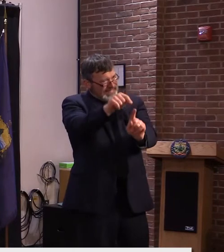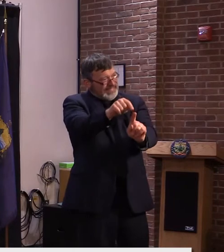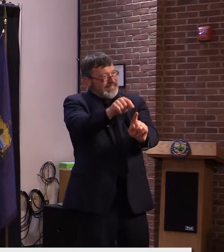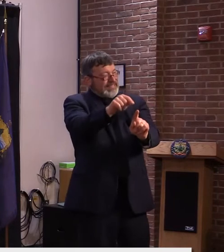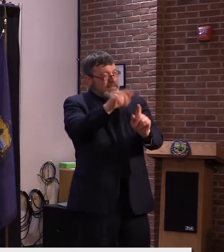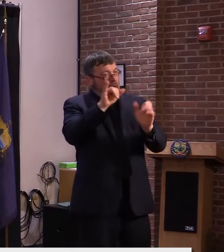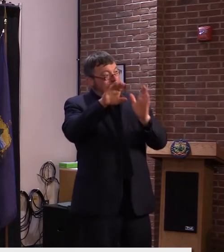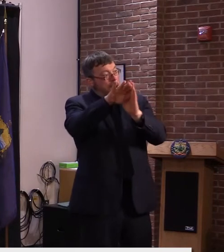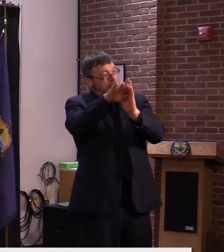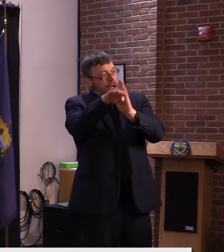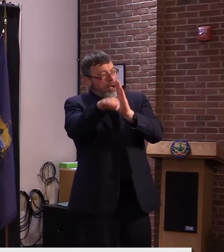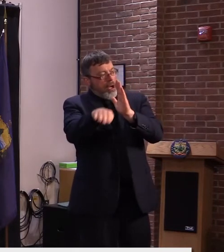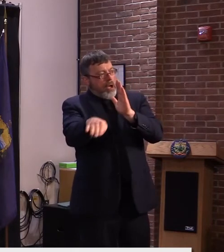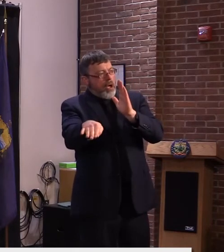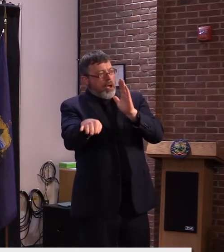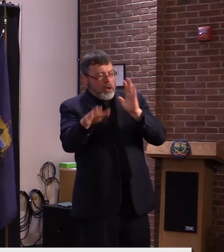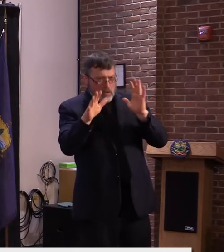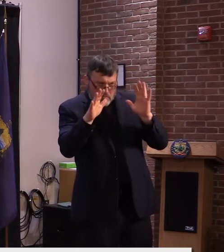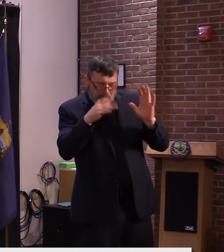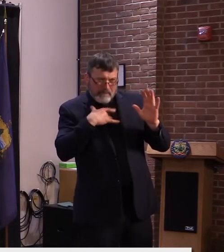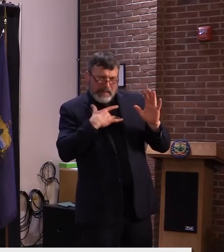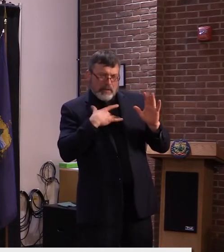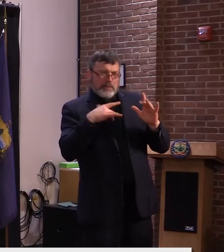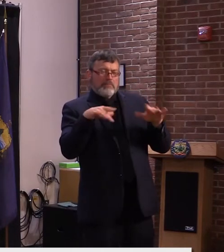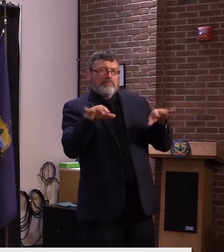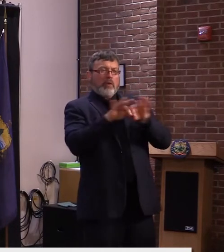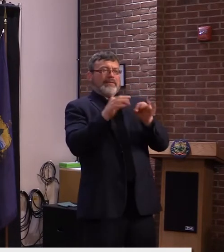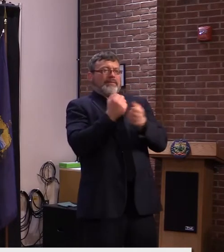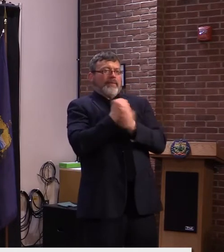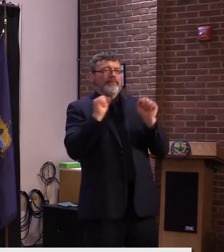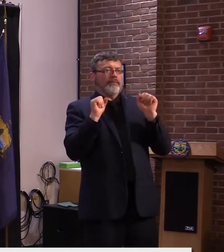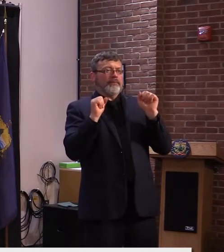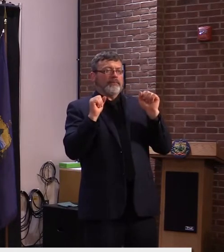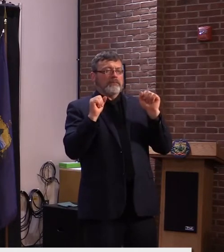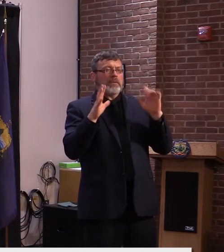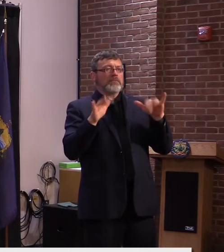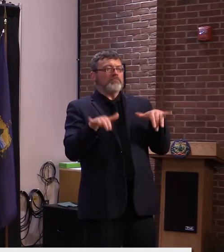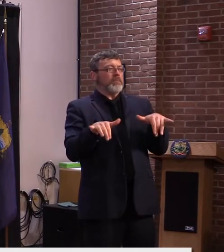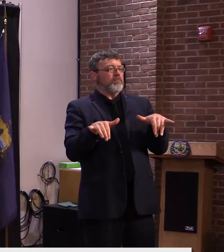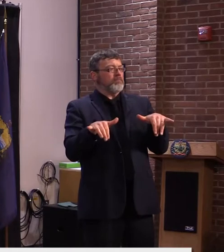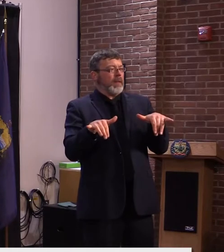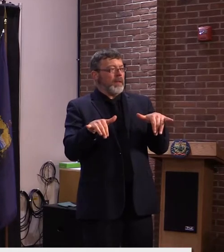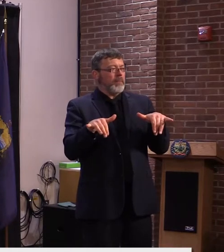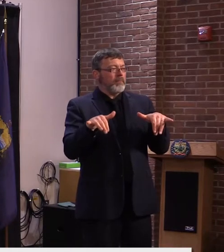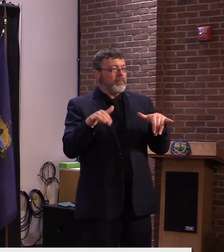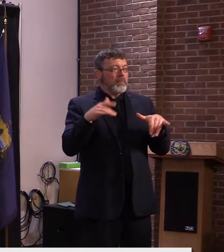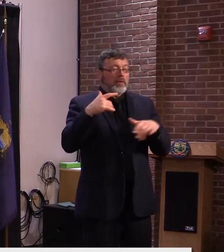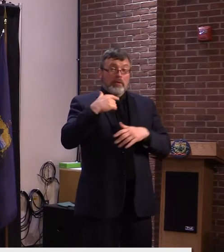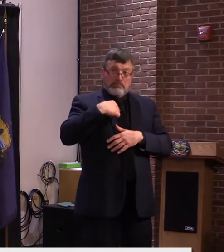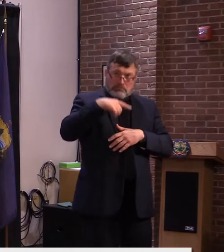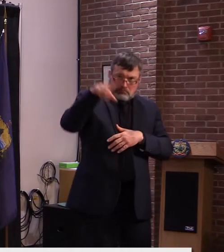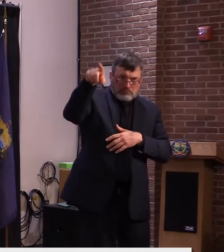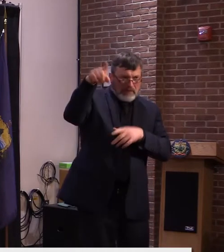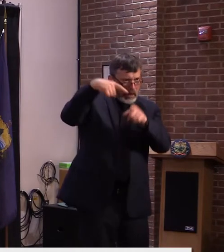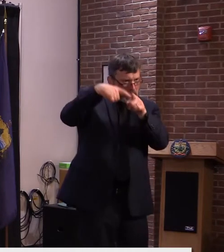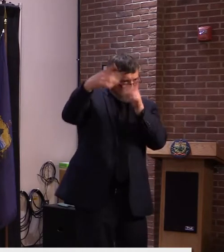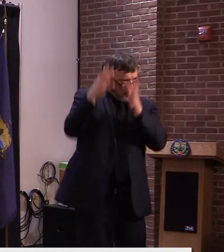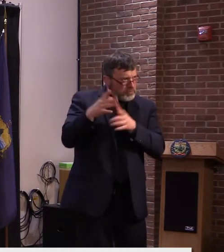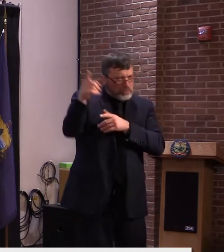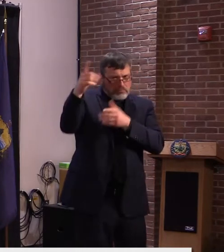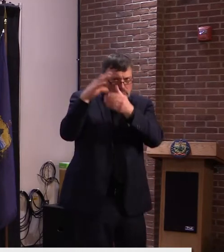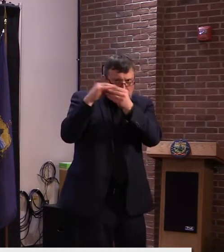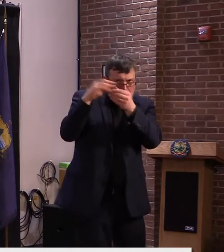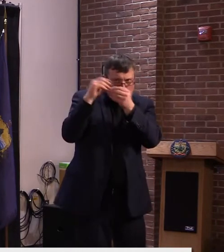have throughout the entire pandemic as a team. We'll listen to the experts, our own experts, and determine the path